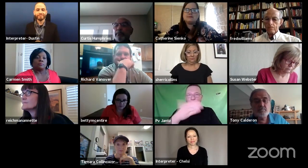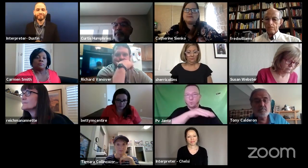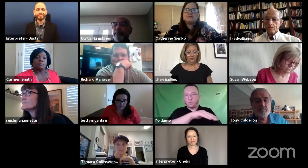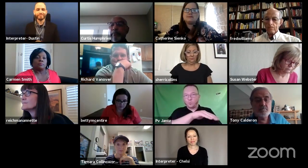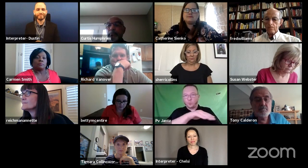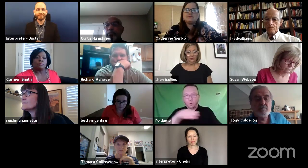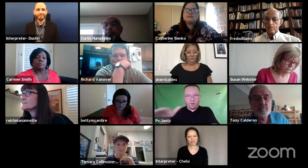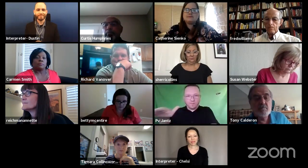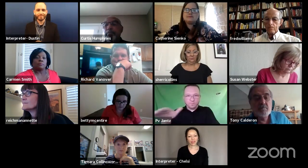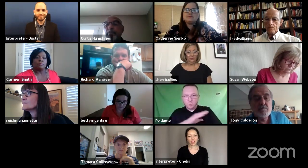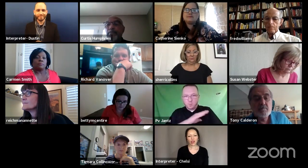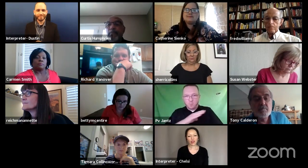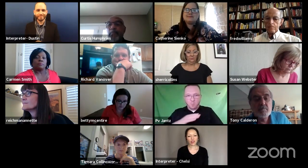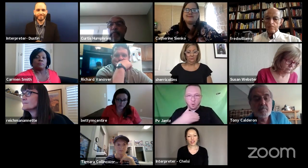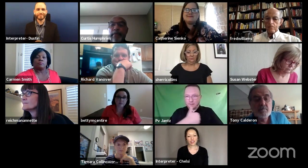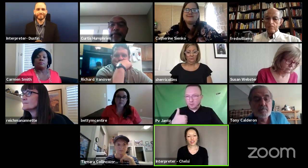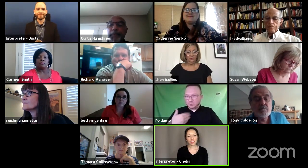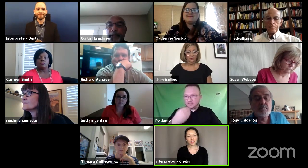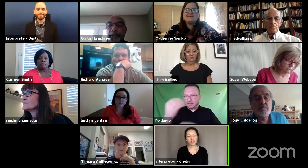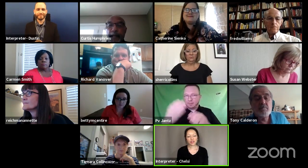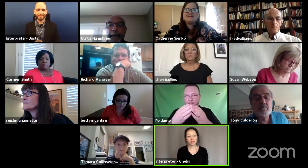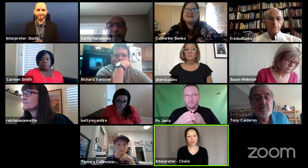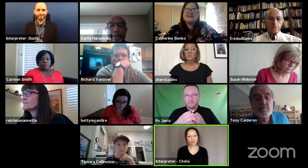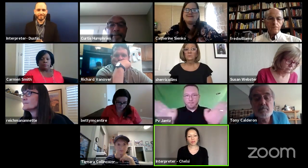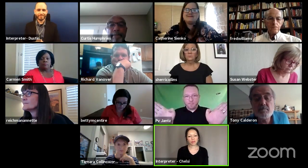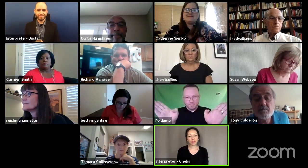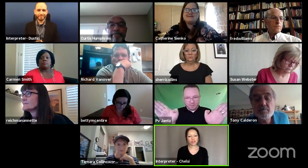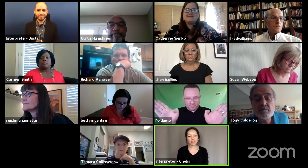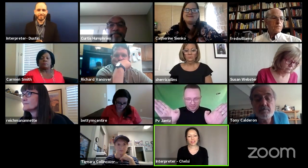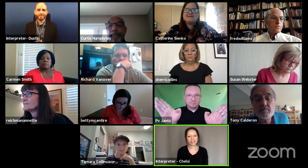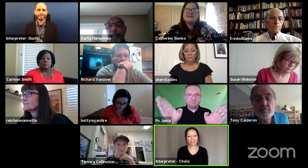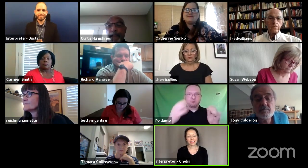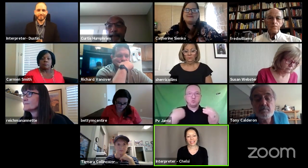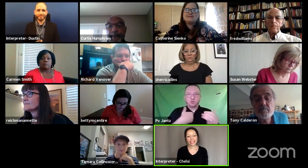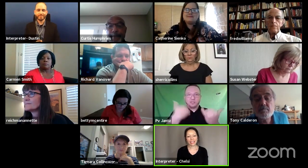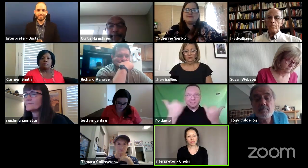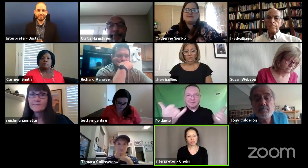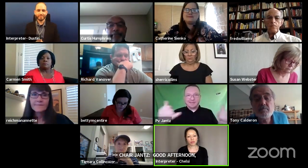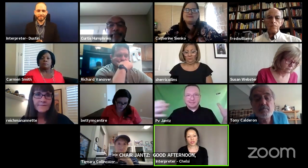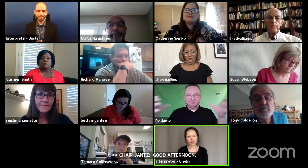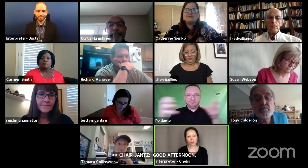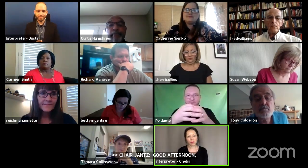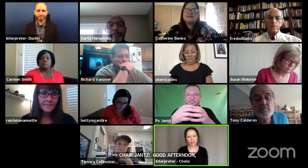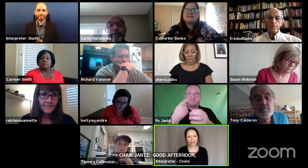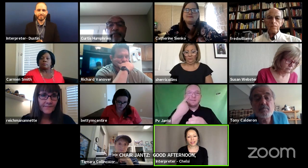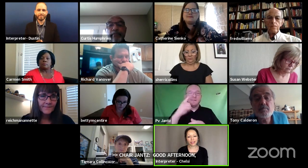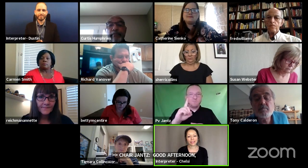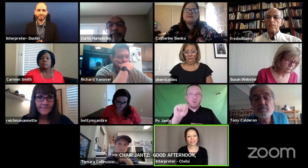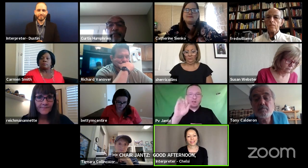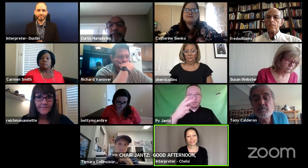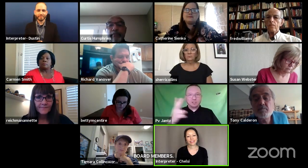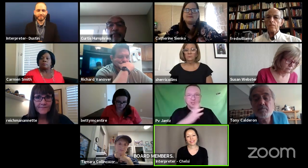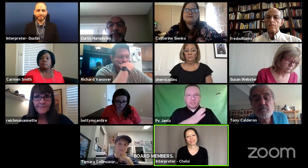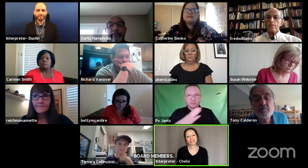Okay. All right, good afternoon, board members and members of the public.